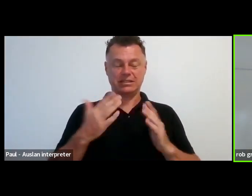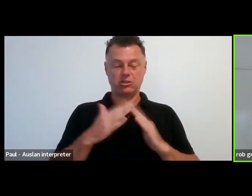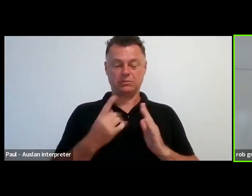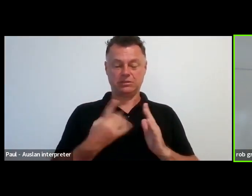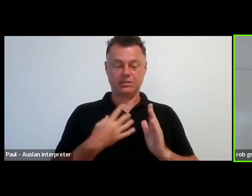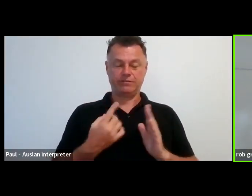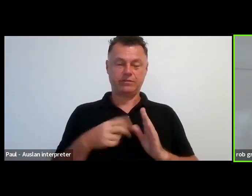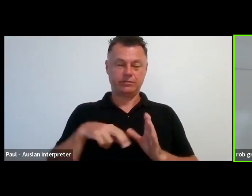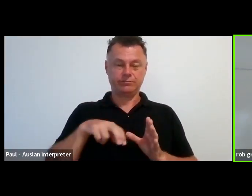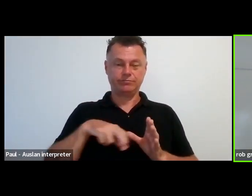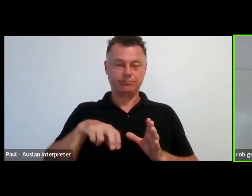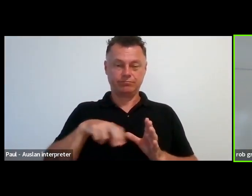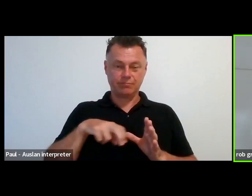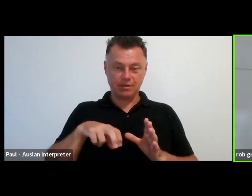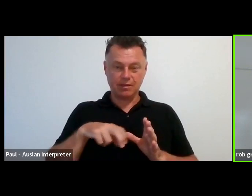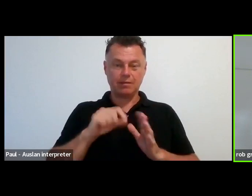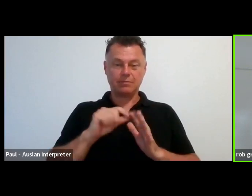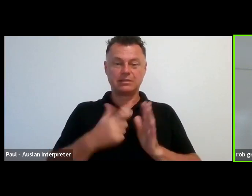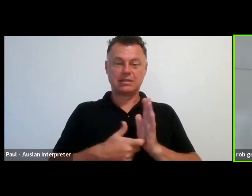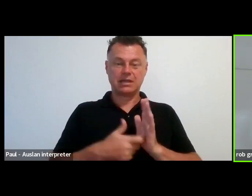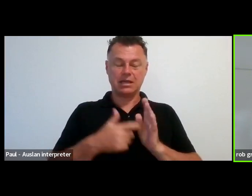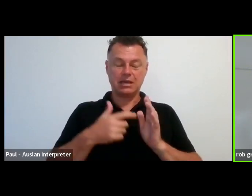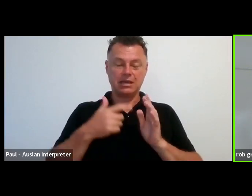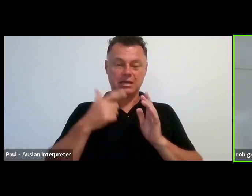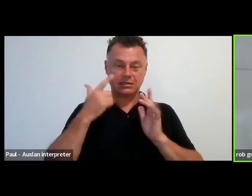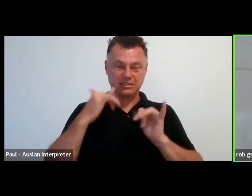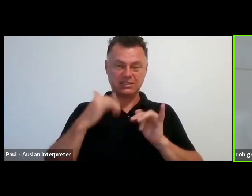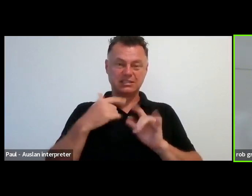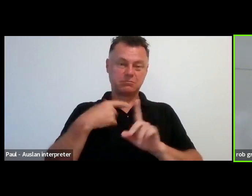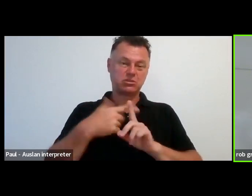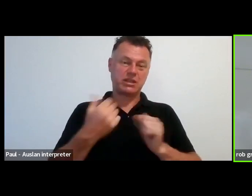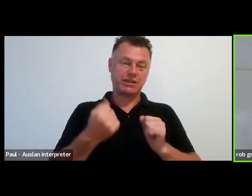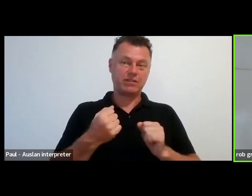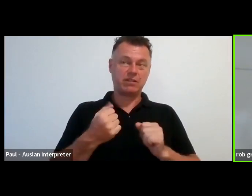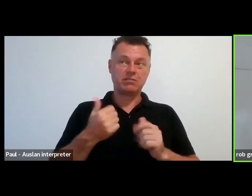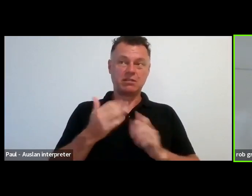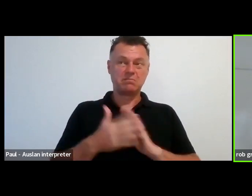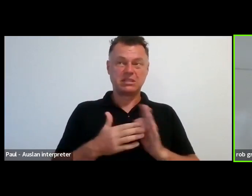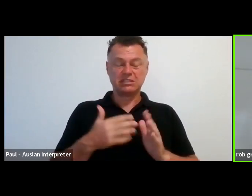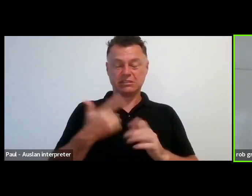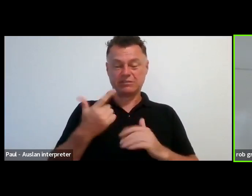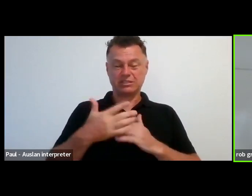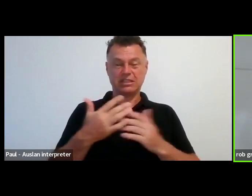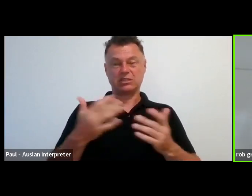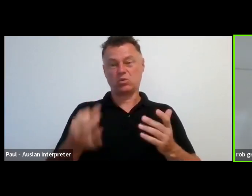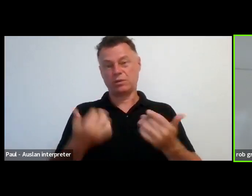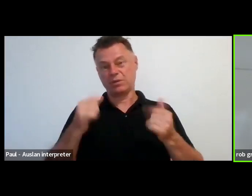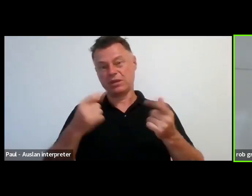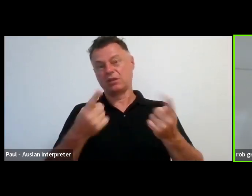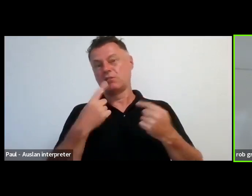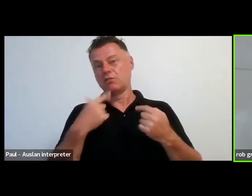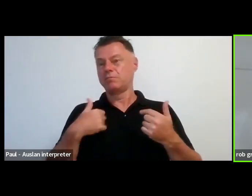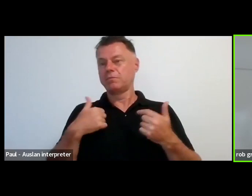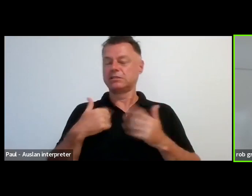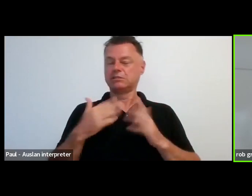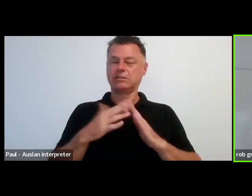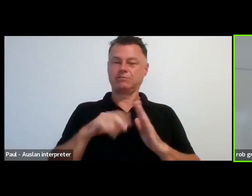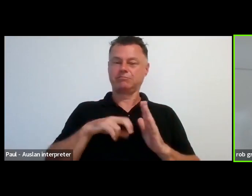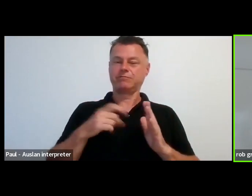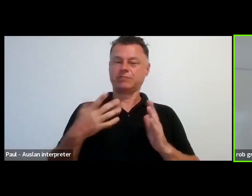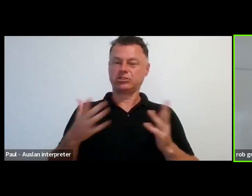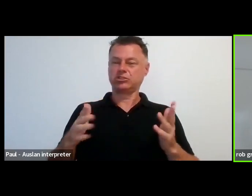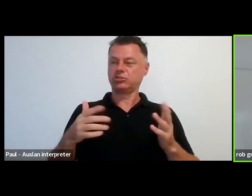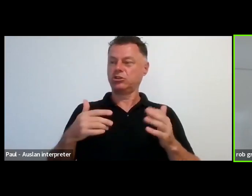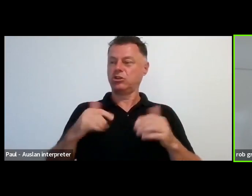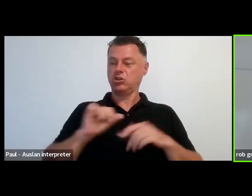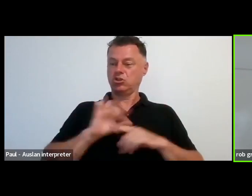ago, technically you've finished your quarantine period. So you can go about your way and know that you've actually had the COVID and recovered.